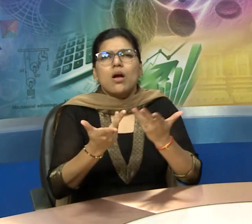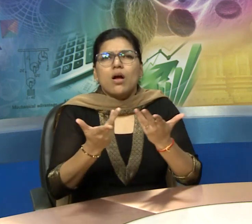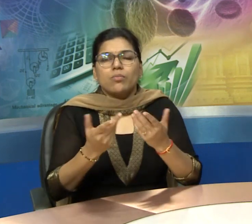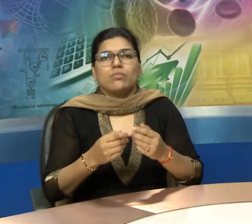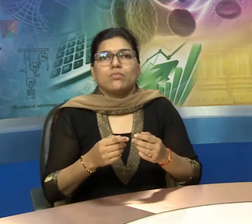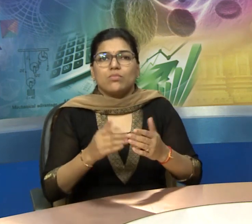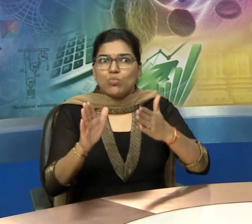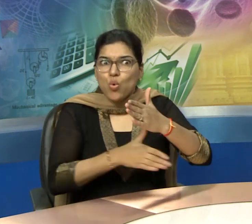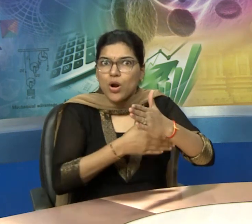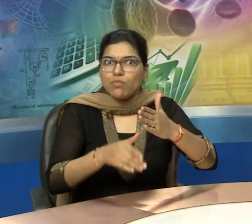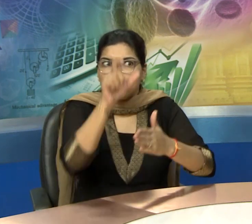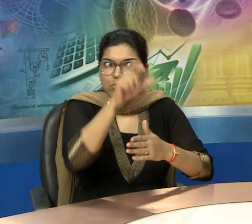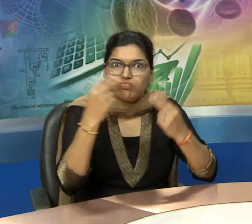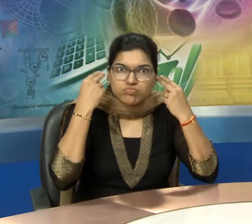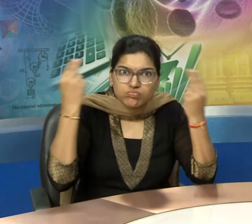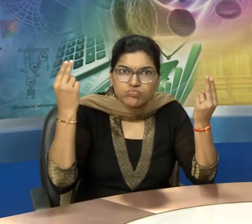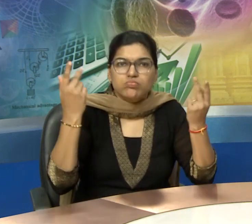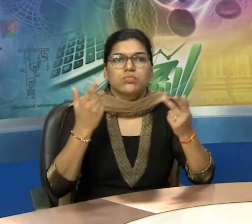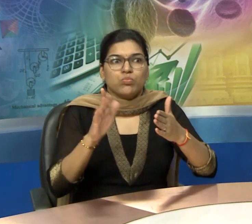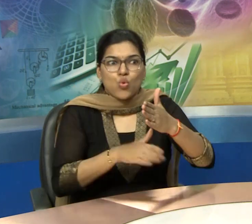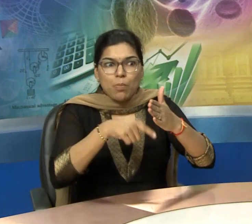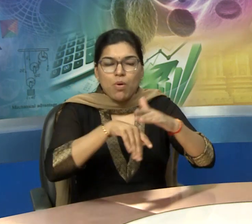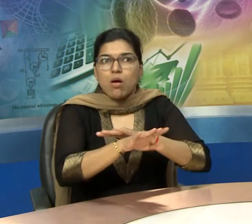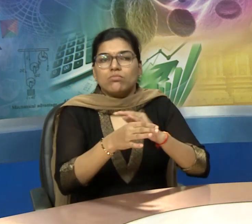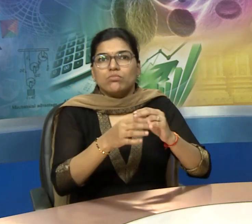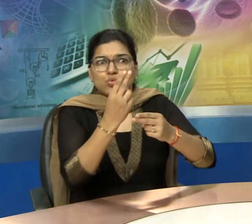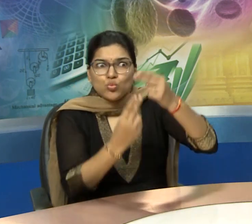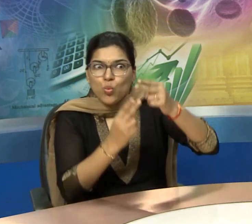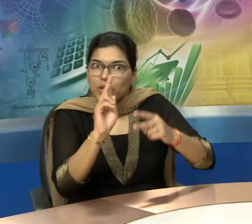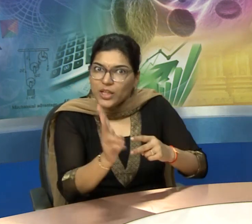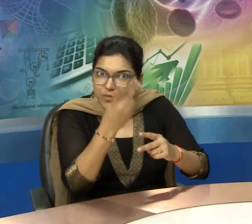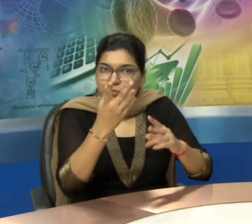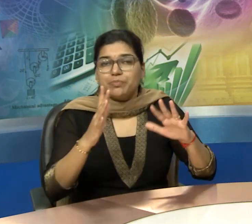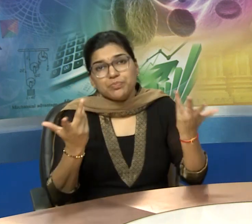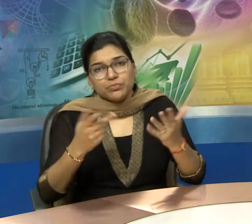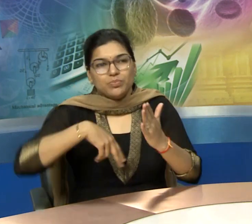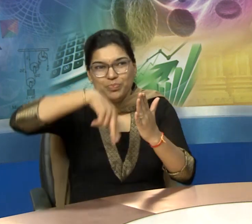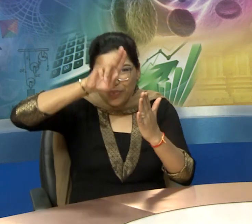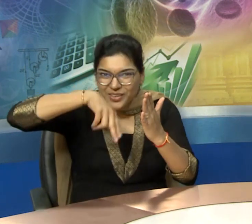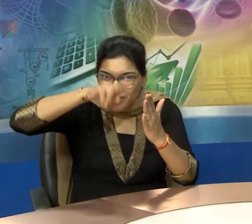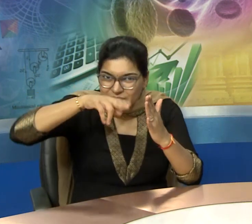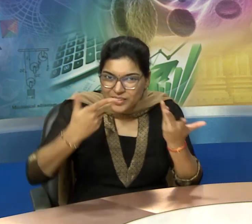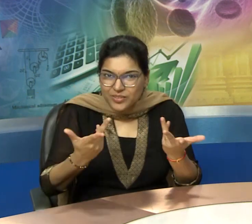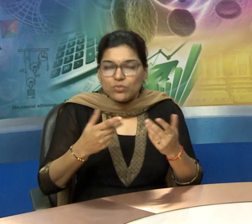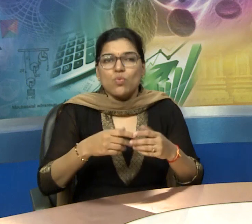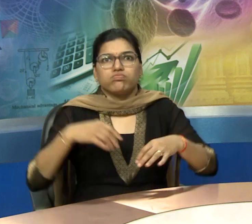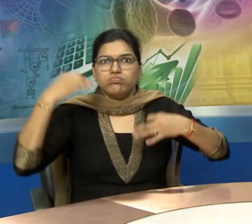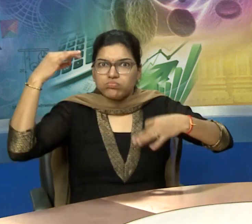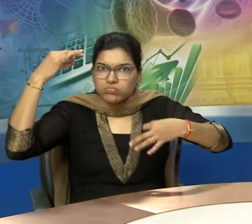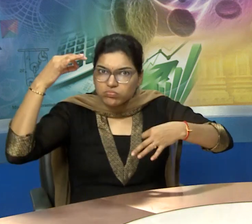We know that libraries act as one of the principal centers of cultural life and